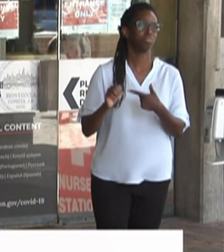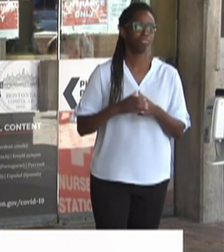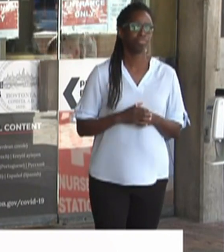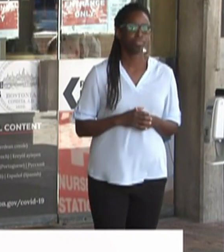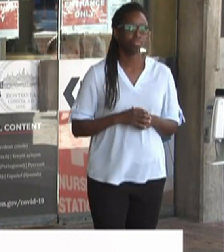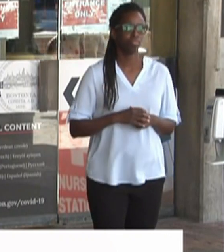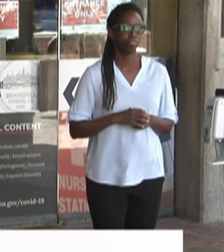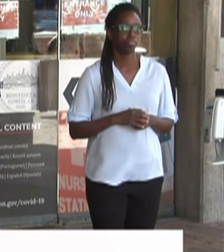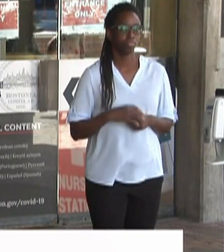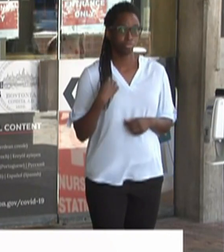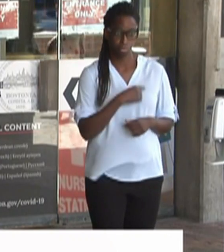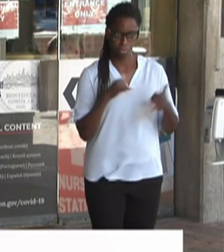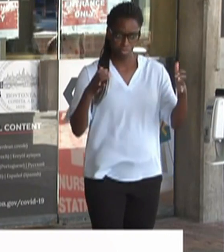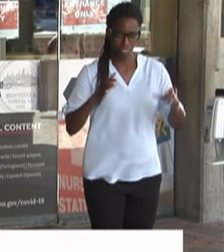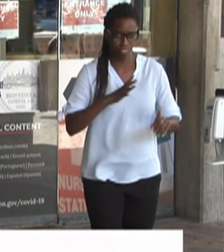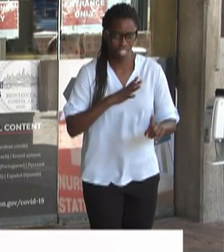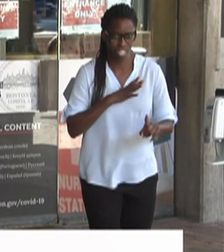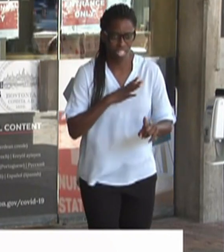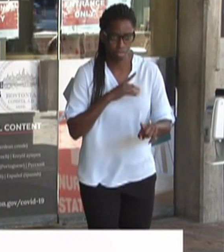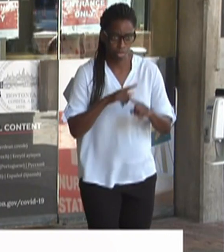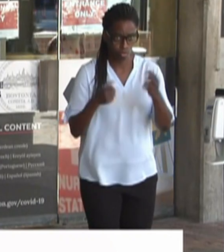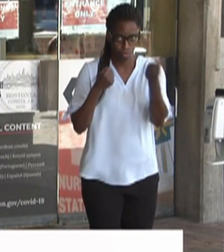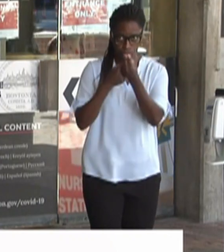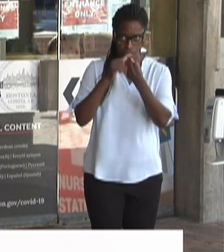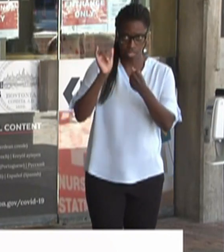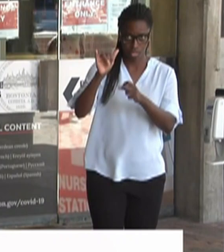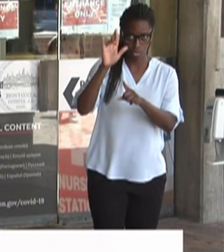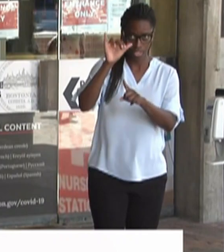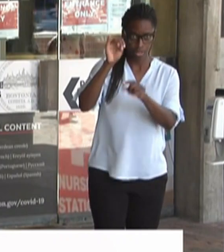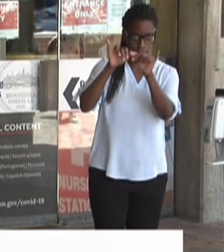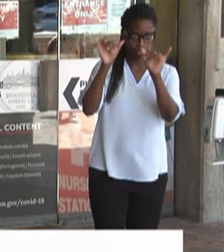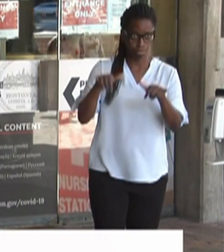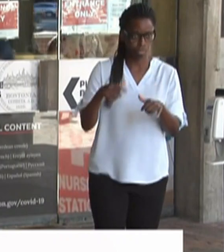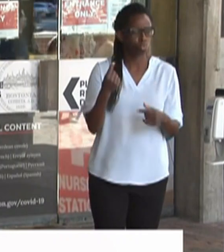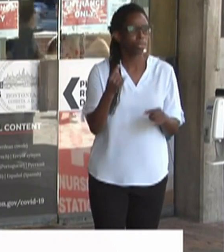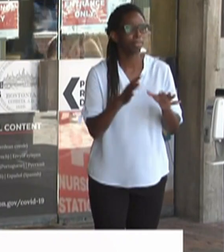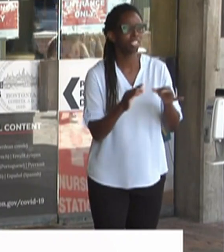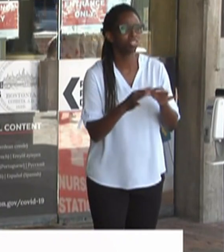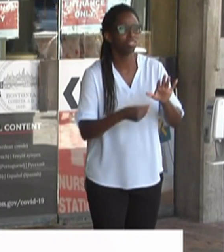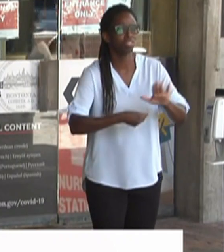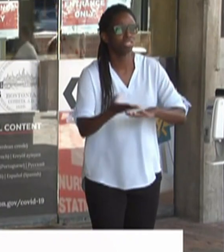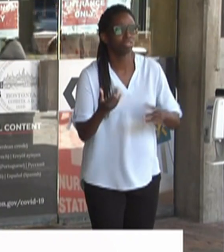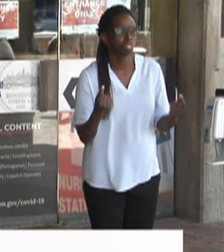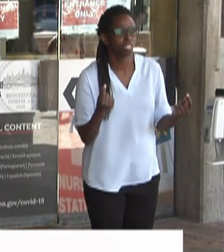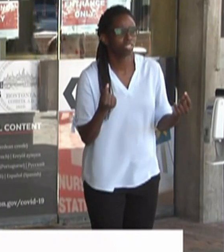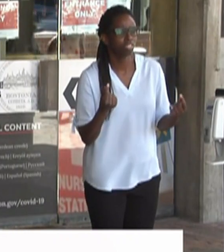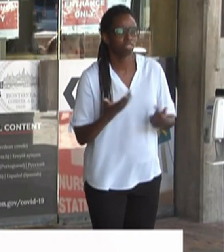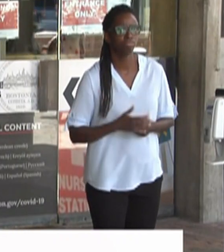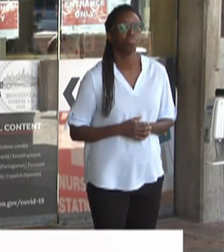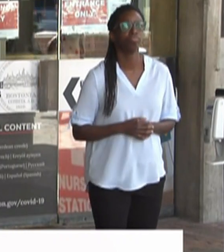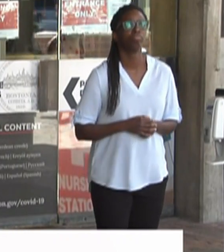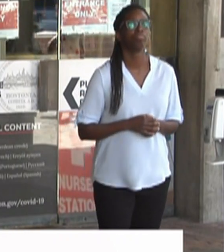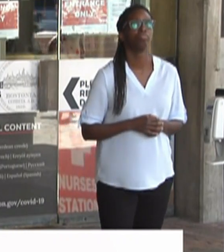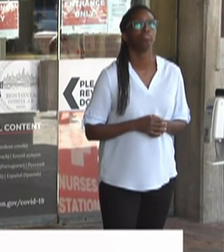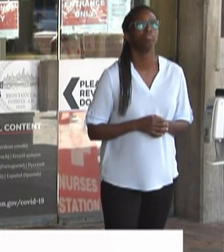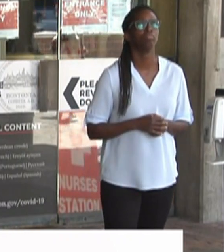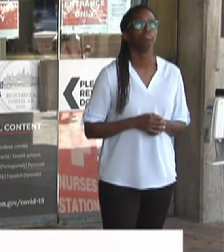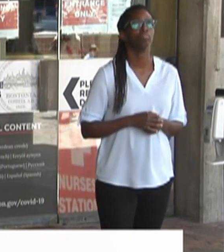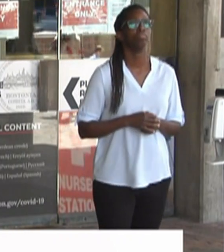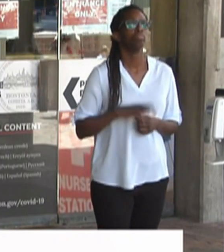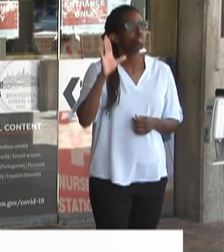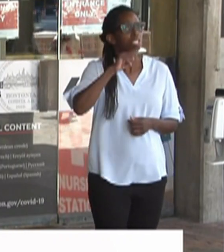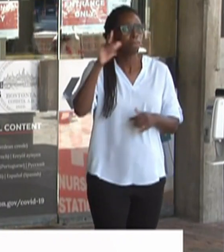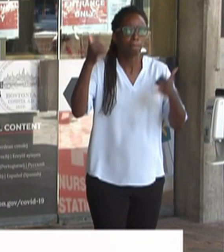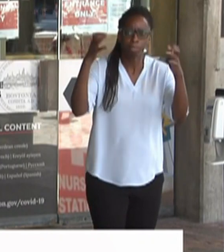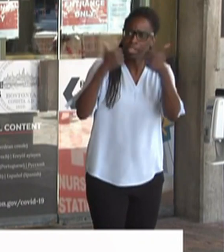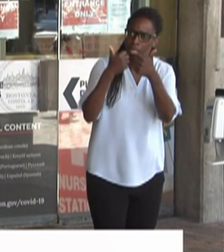the message of not playing that game and what the reasoning behind that message is. And I think that we have to pay attention